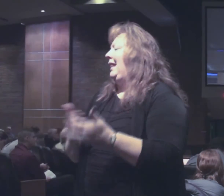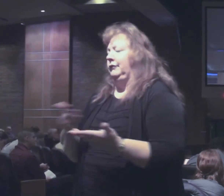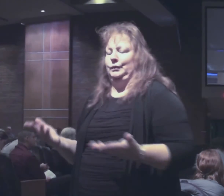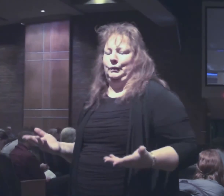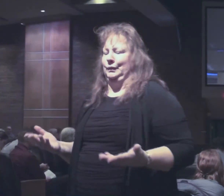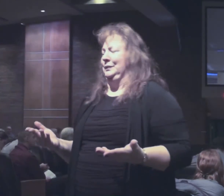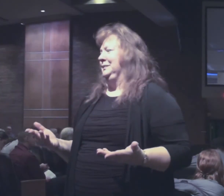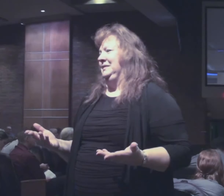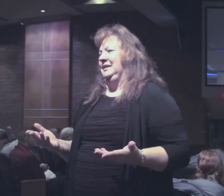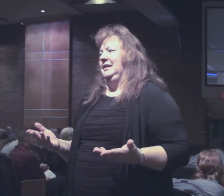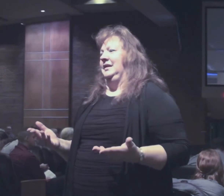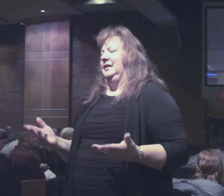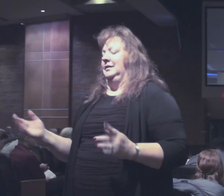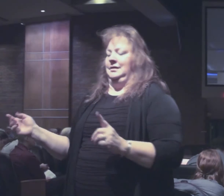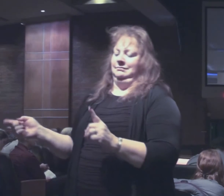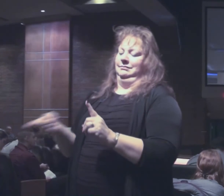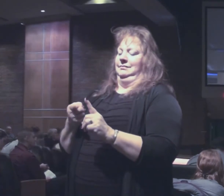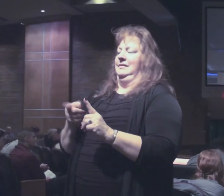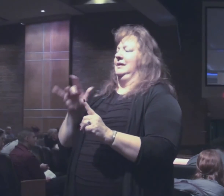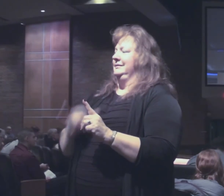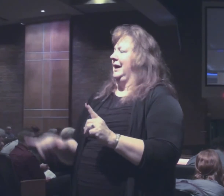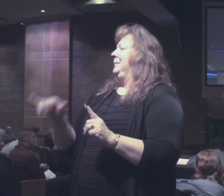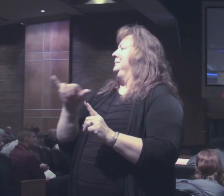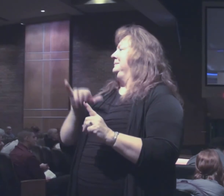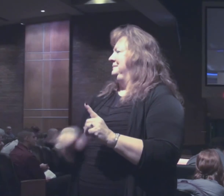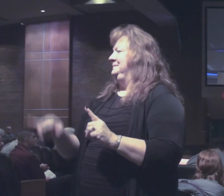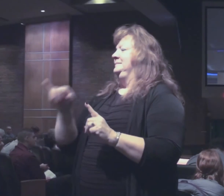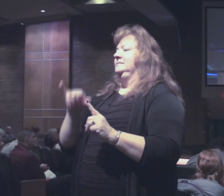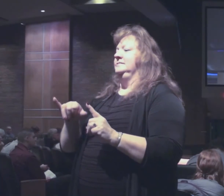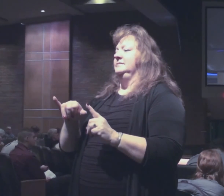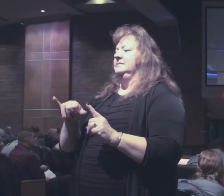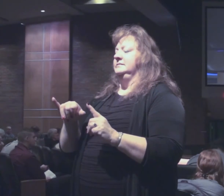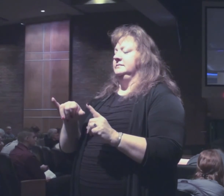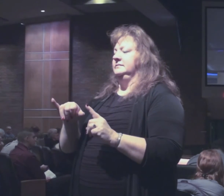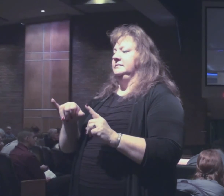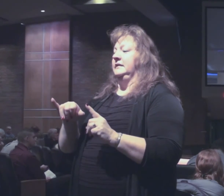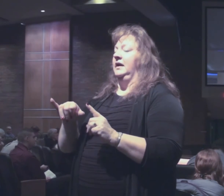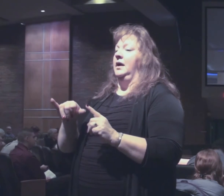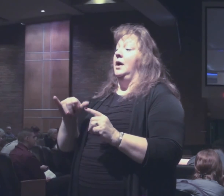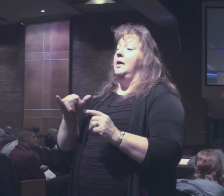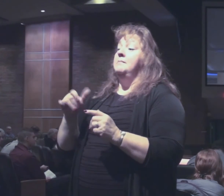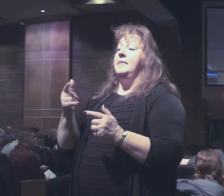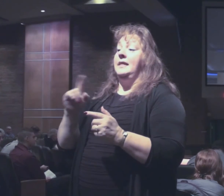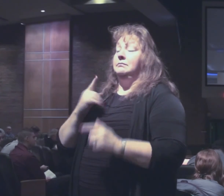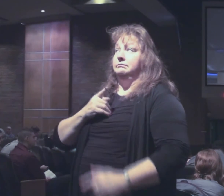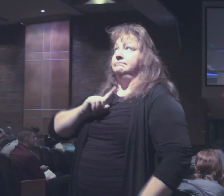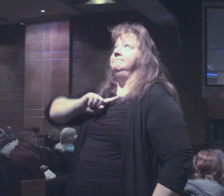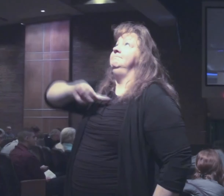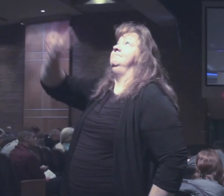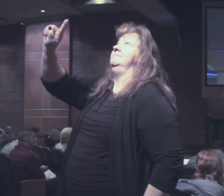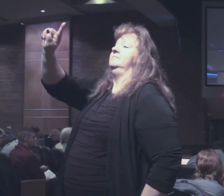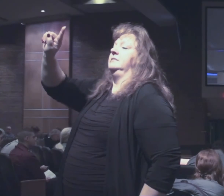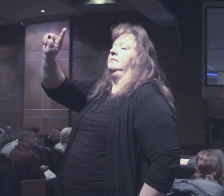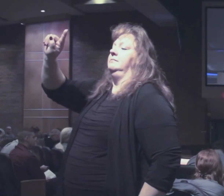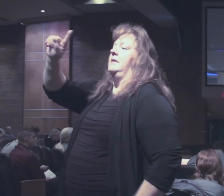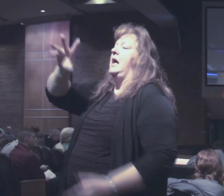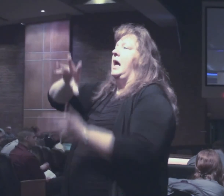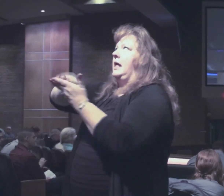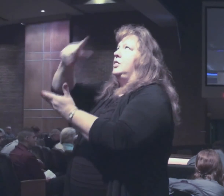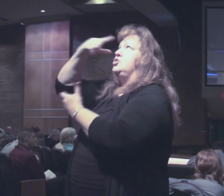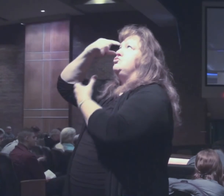matter, all comes back to the same thing. First of all, they drive me to the Lord. So I learned to trust